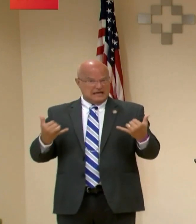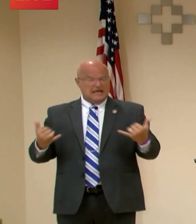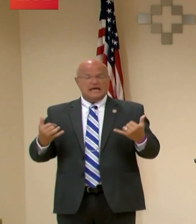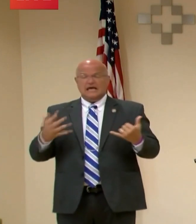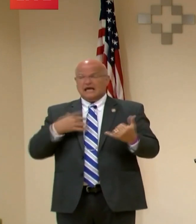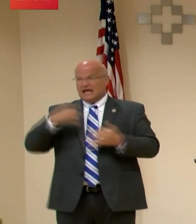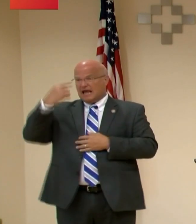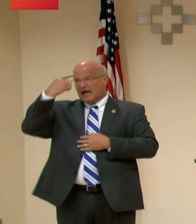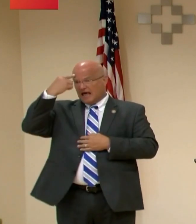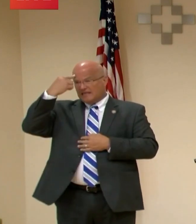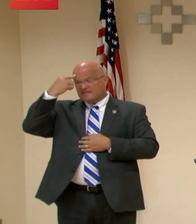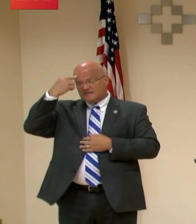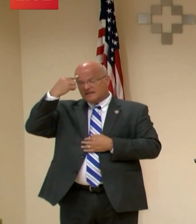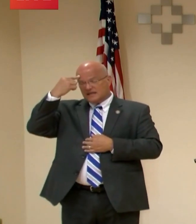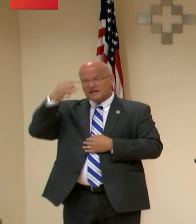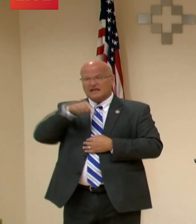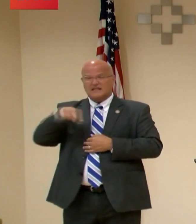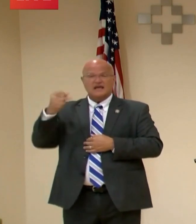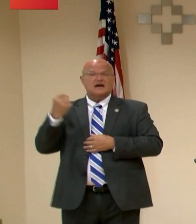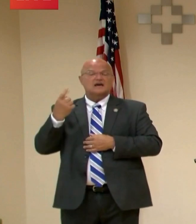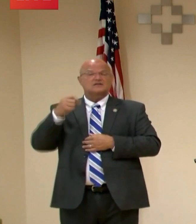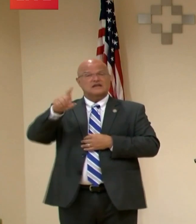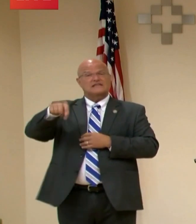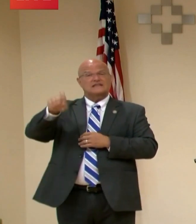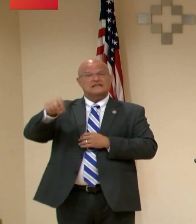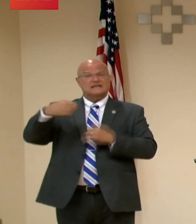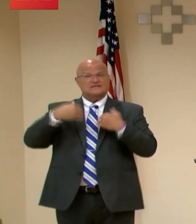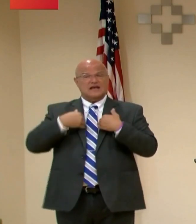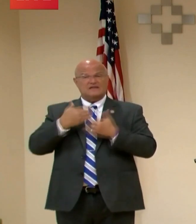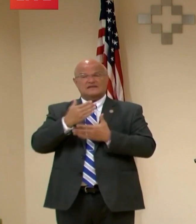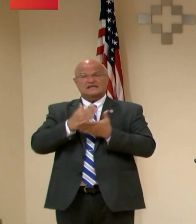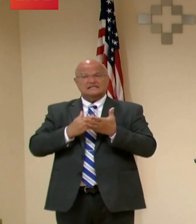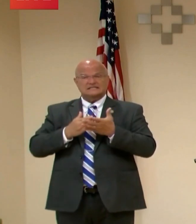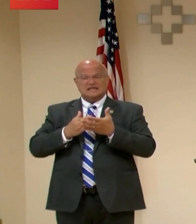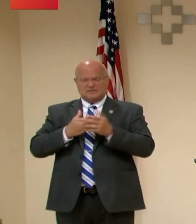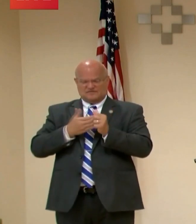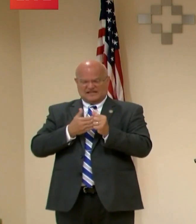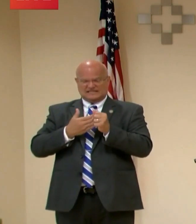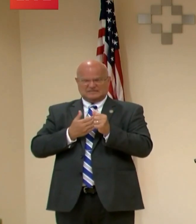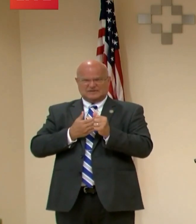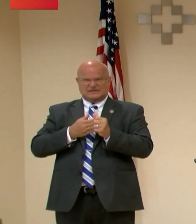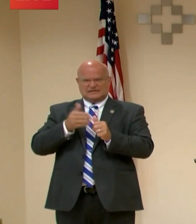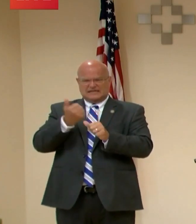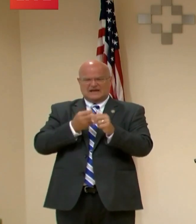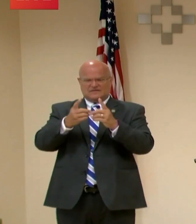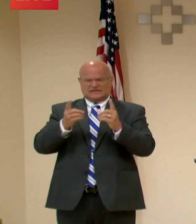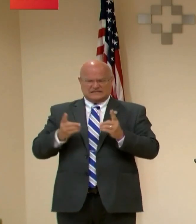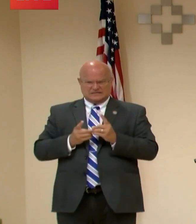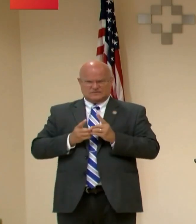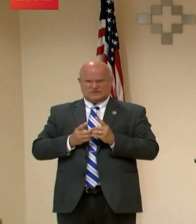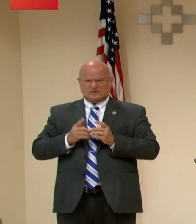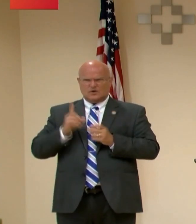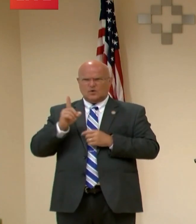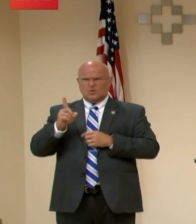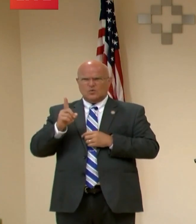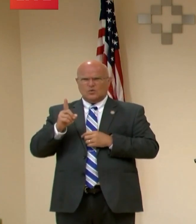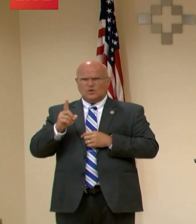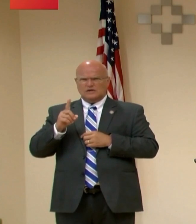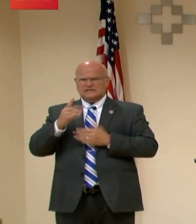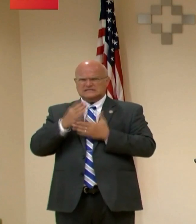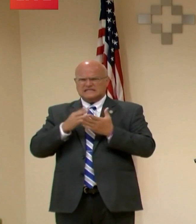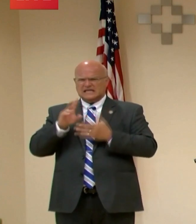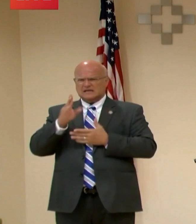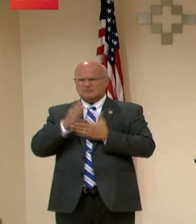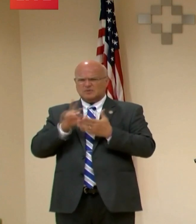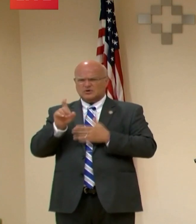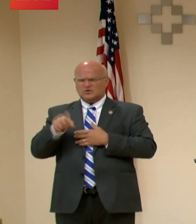and I think they understand the need for having some local flexibility on that point. There was one second part to your